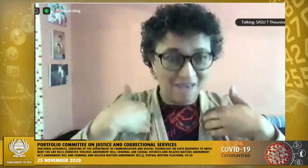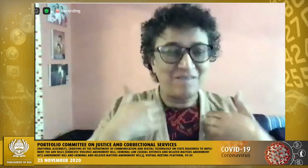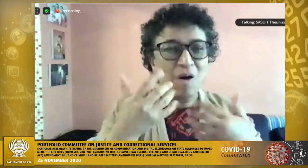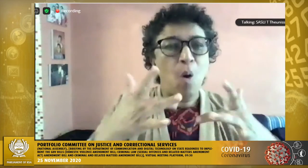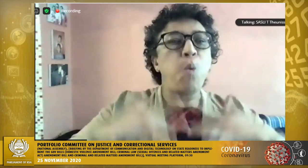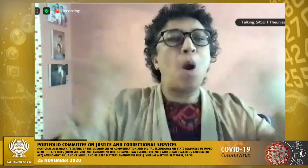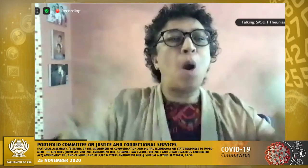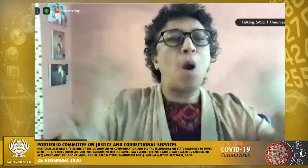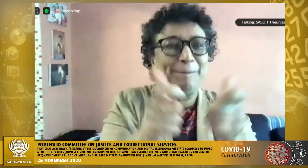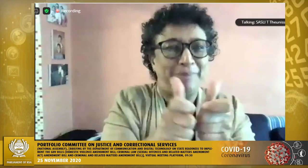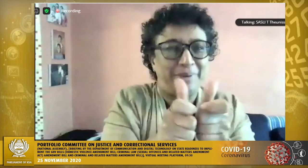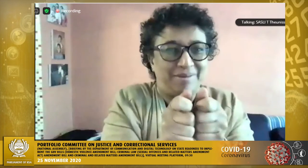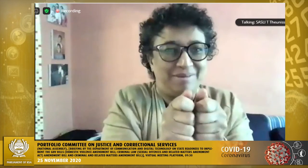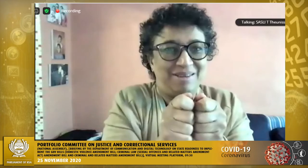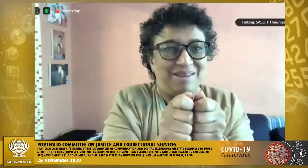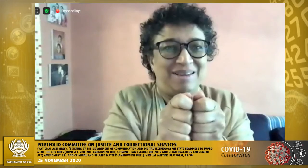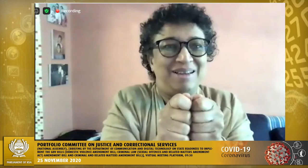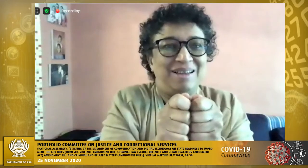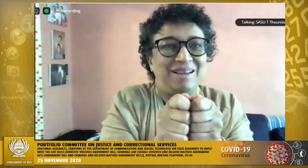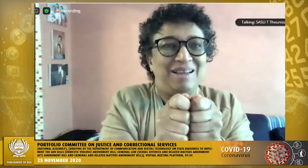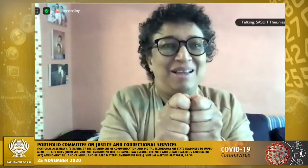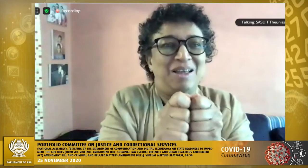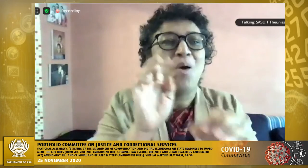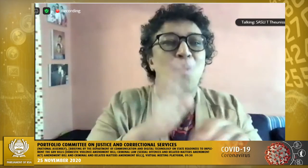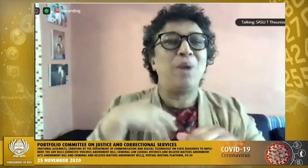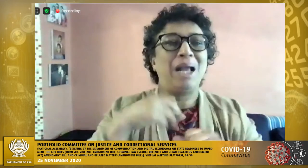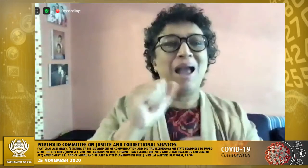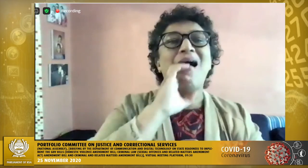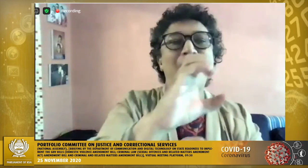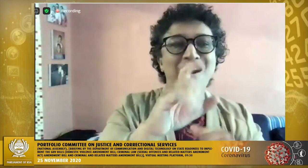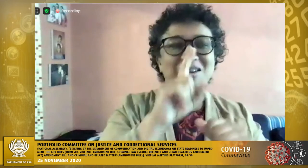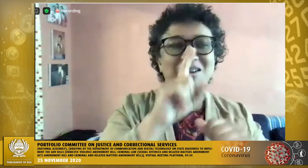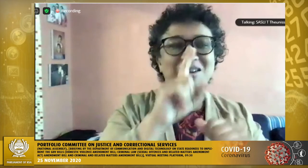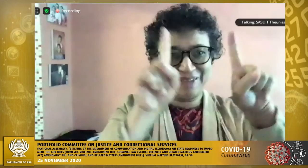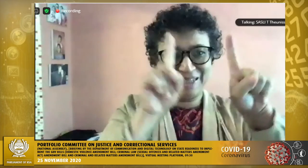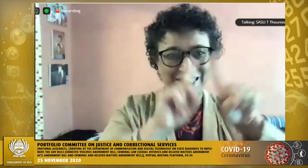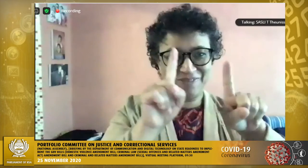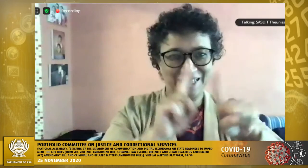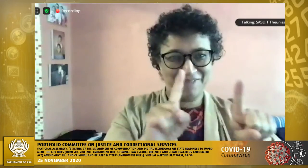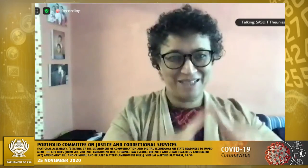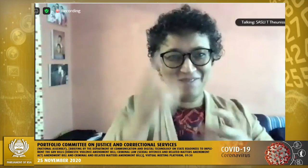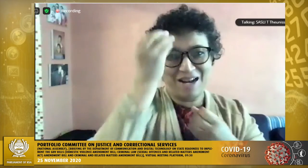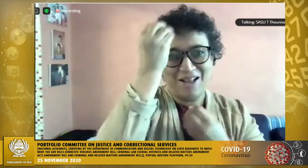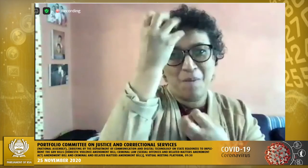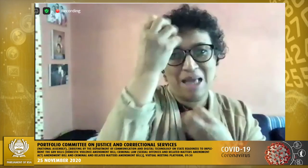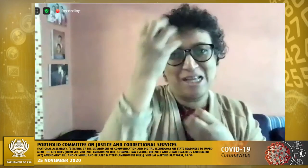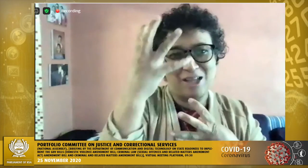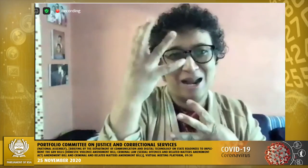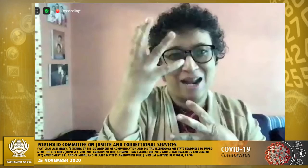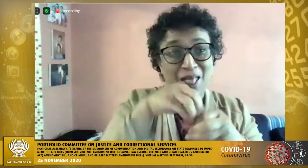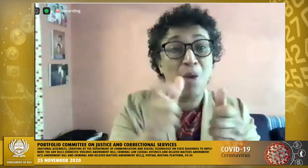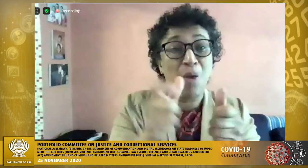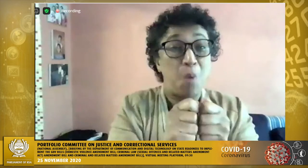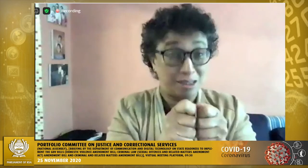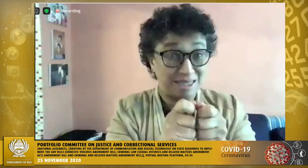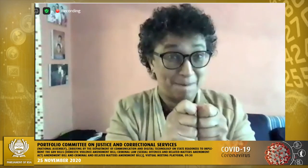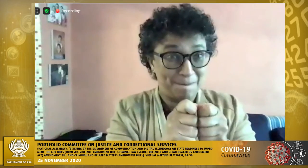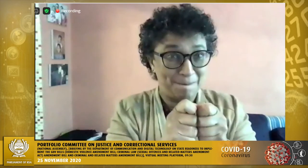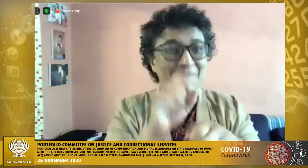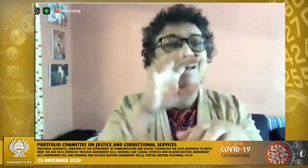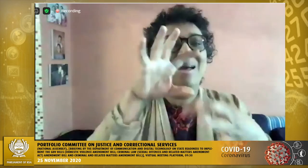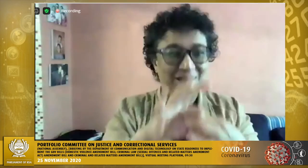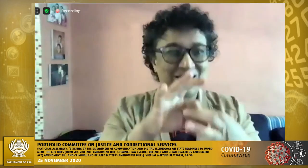coronavirus was obviously the first. Now, there was a WhatsApp group where we can ask